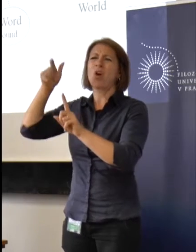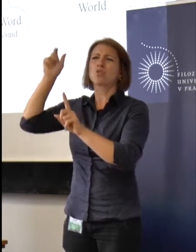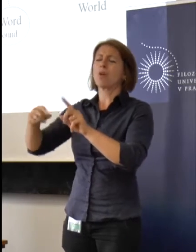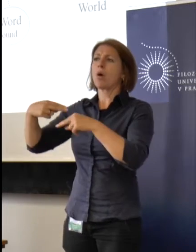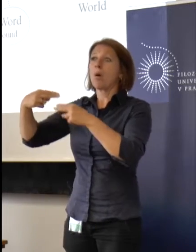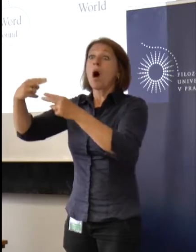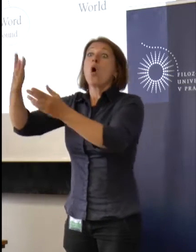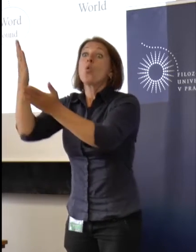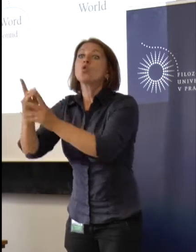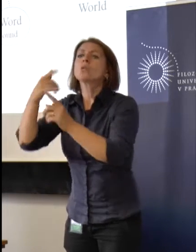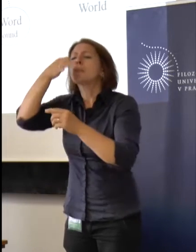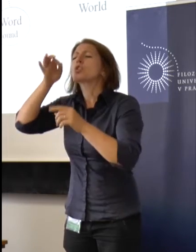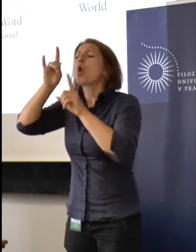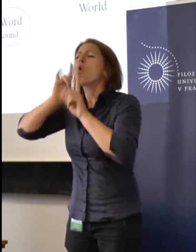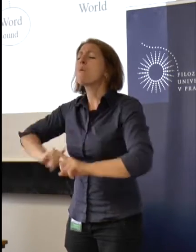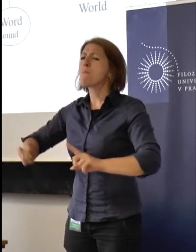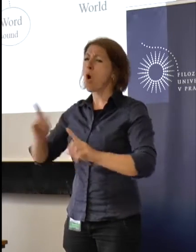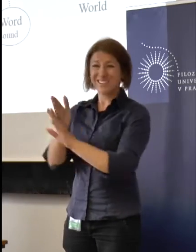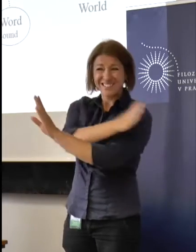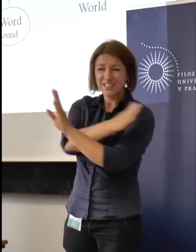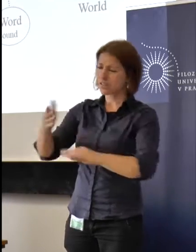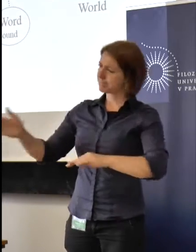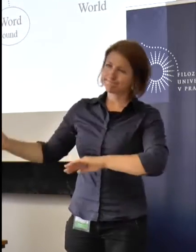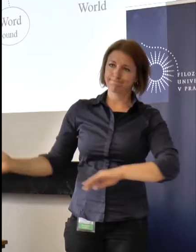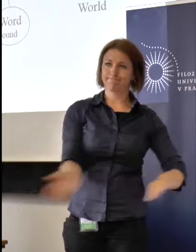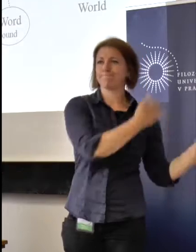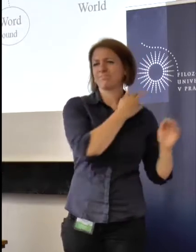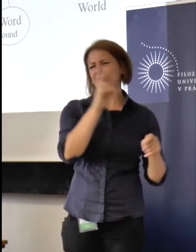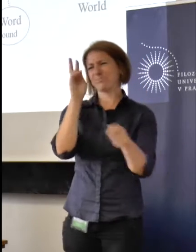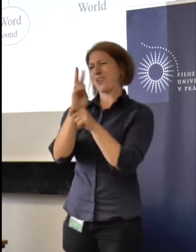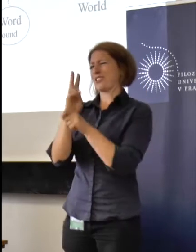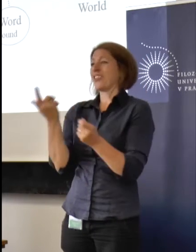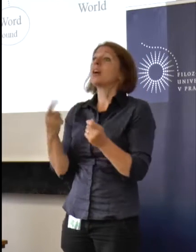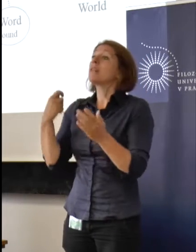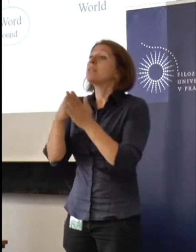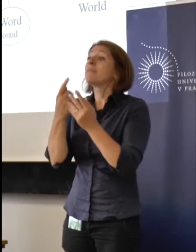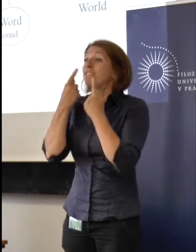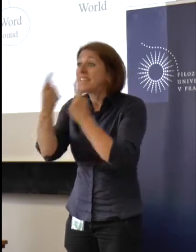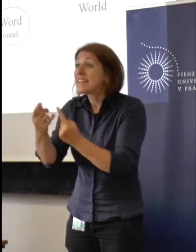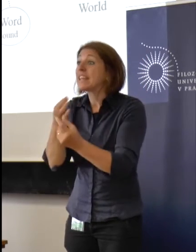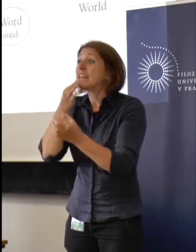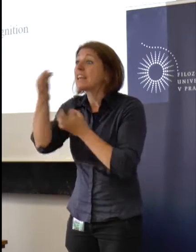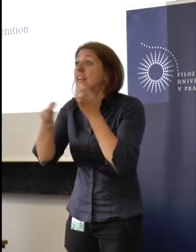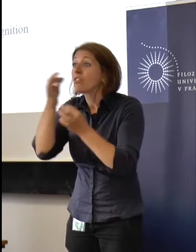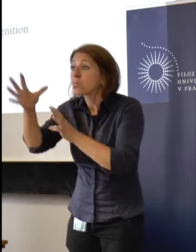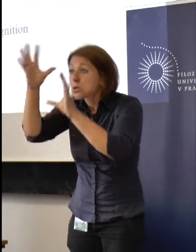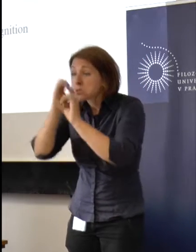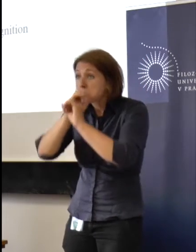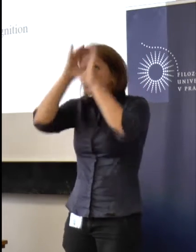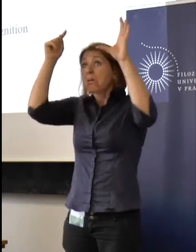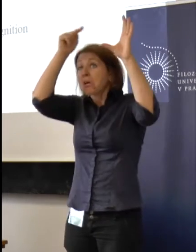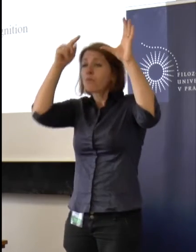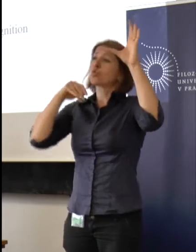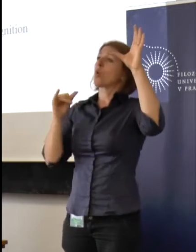no, languages are not just signs of the world, they are not just sound, but they are